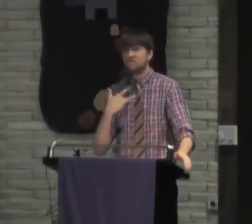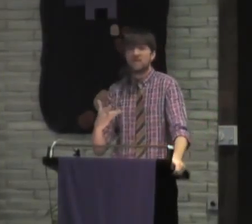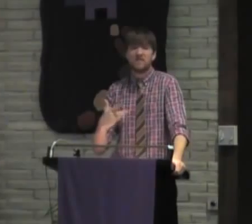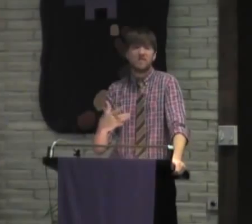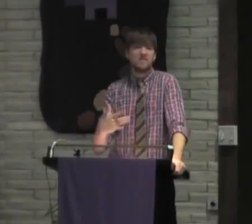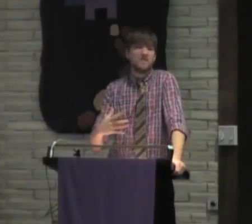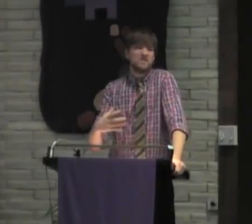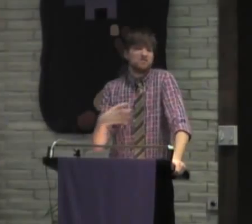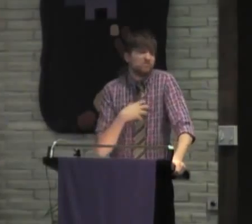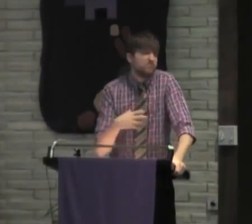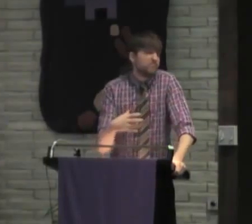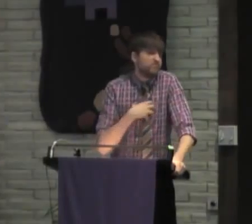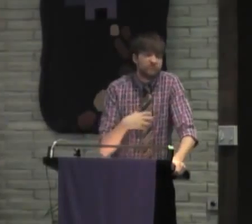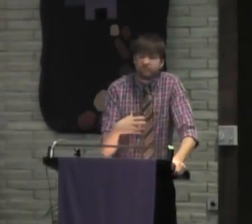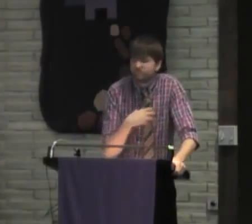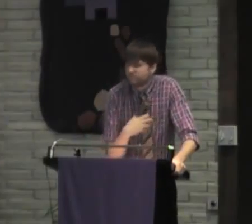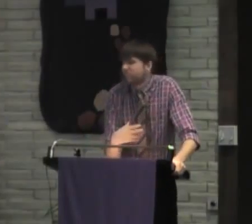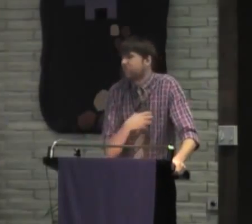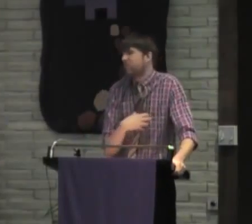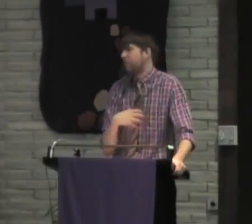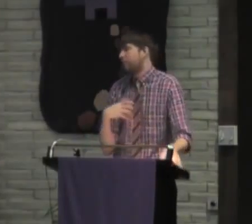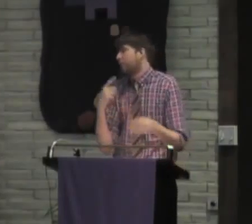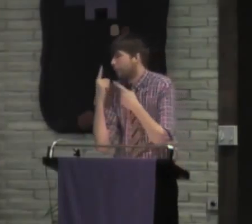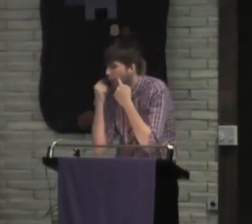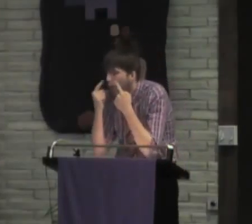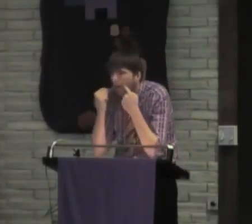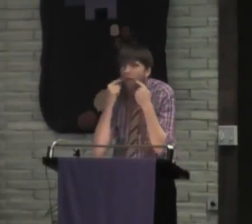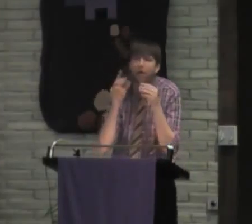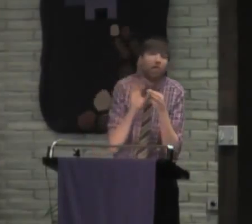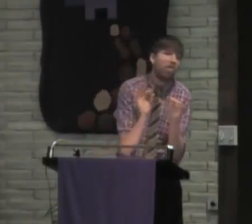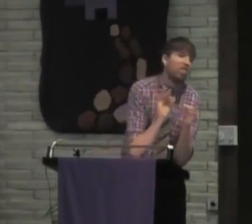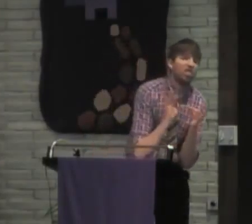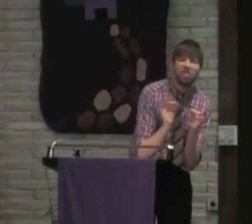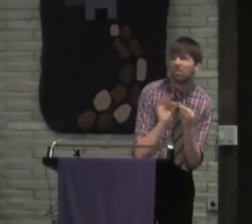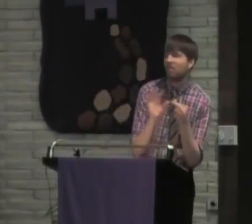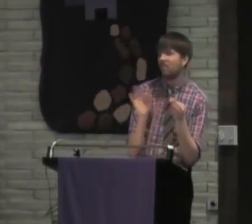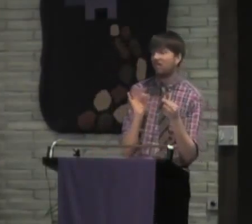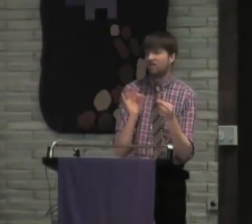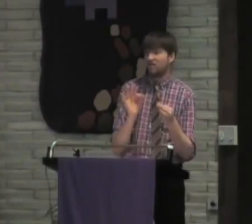with our plans. That means we tend to complain and cry. And